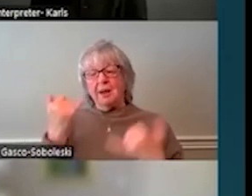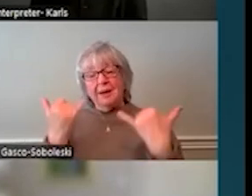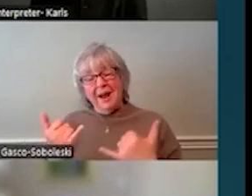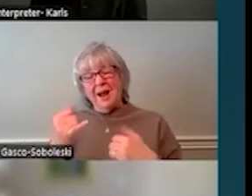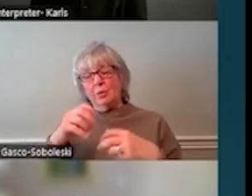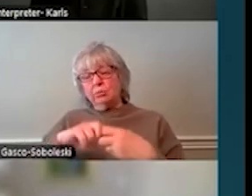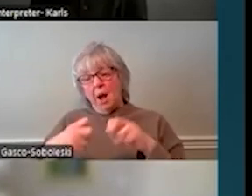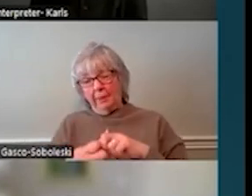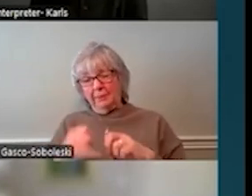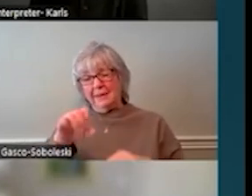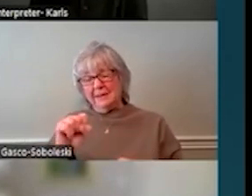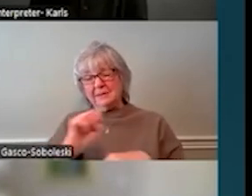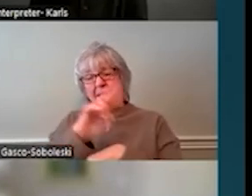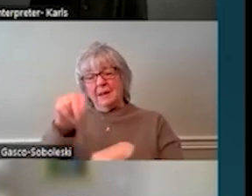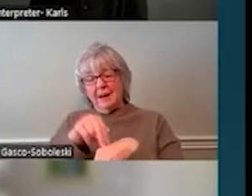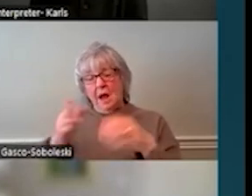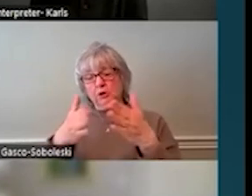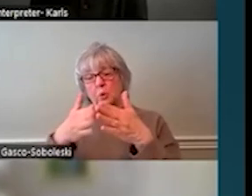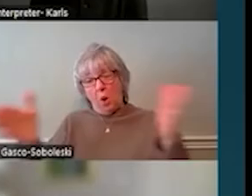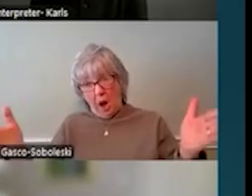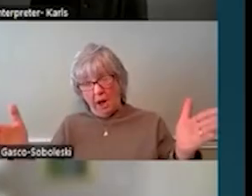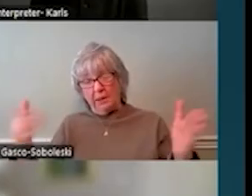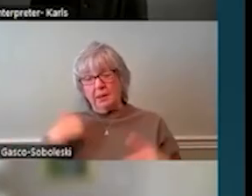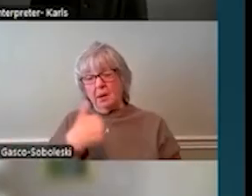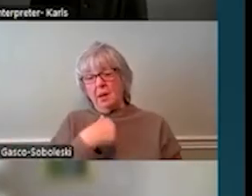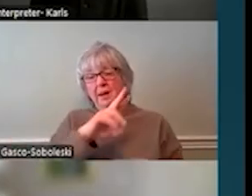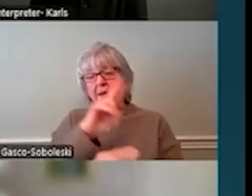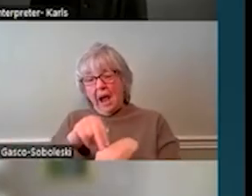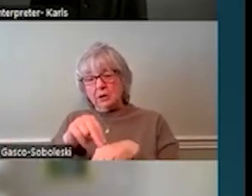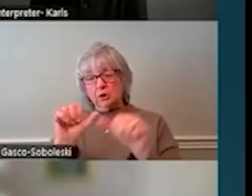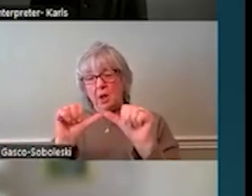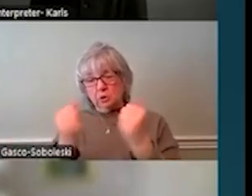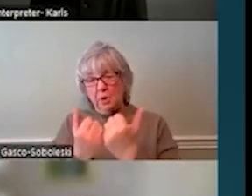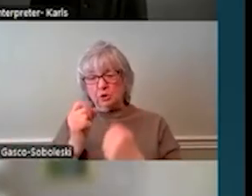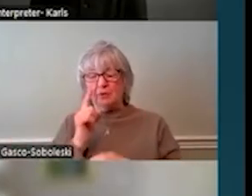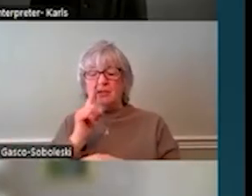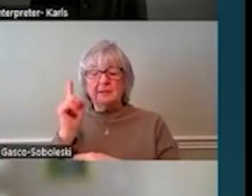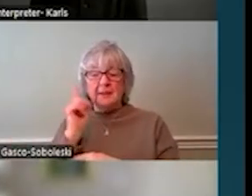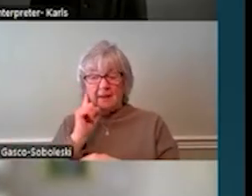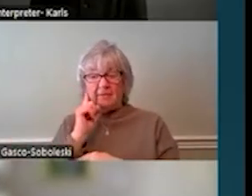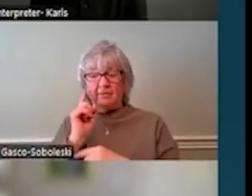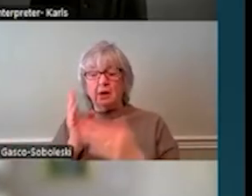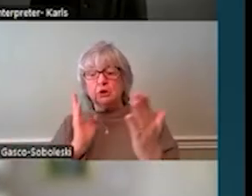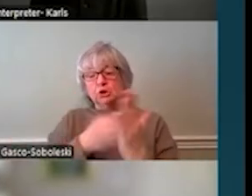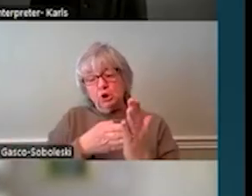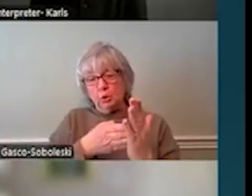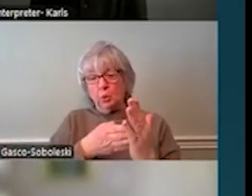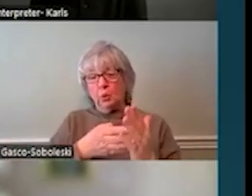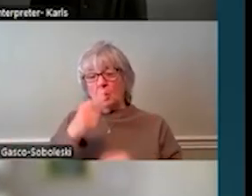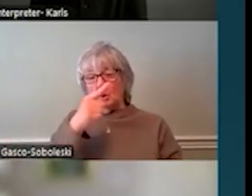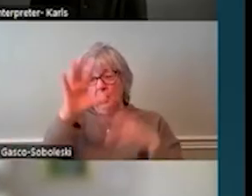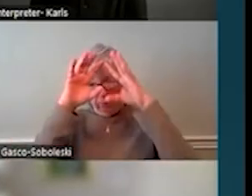announcements. And now the problem is with nationwide news, we have